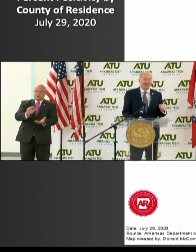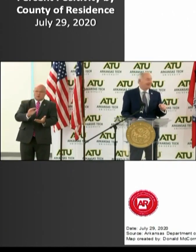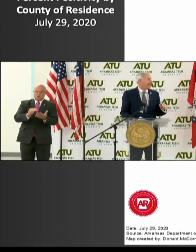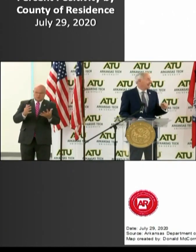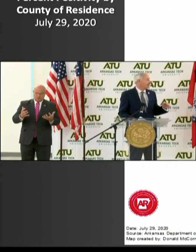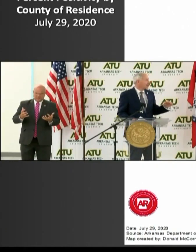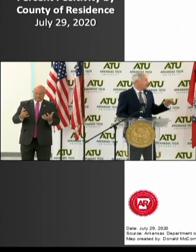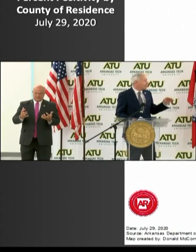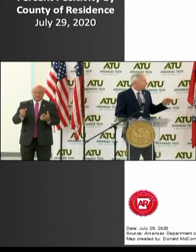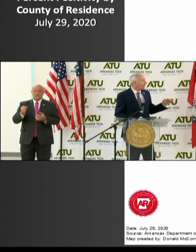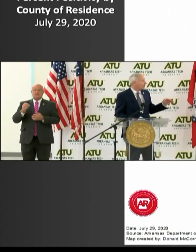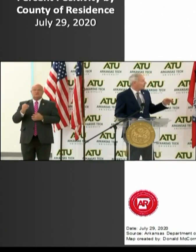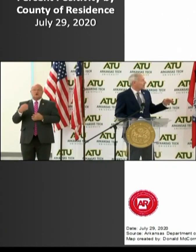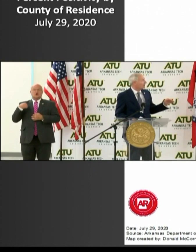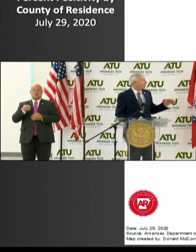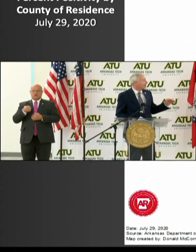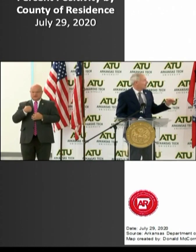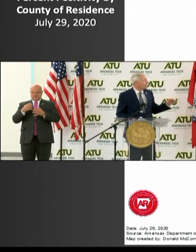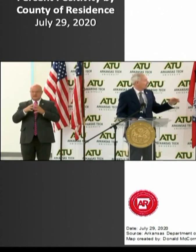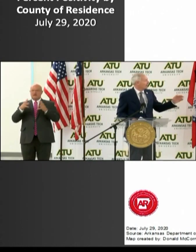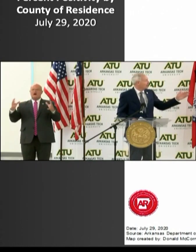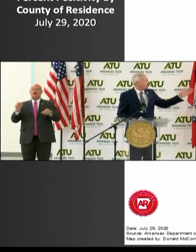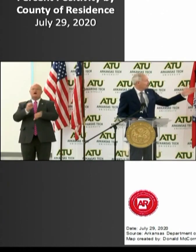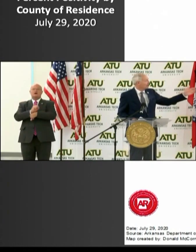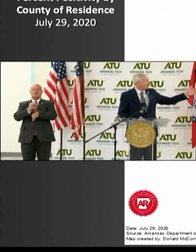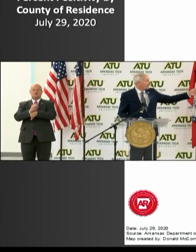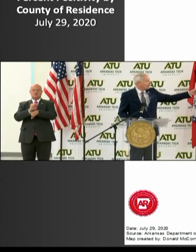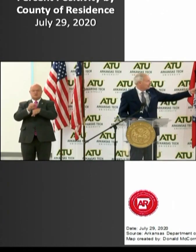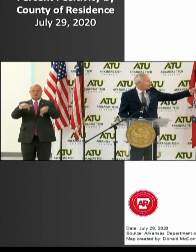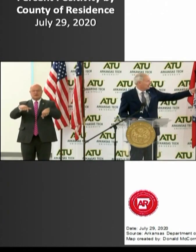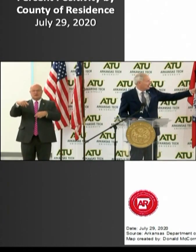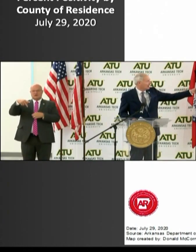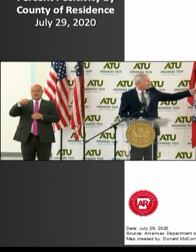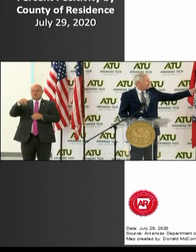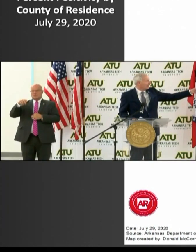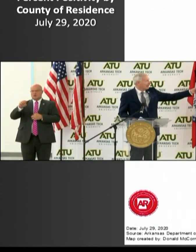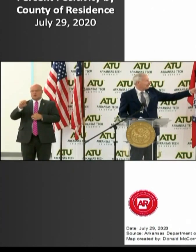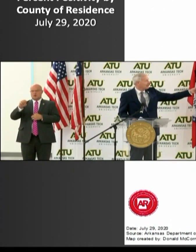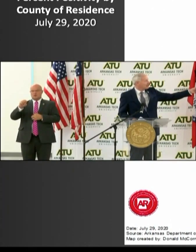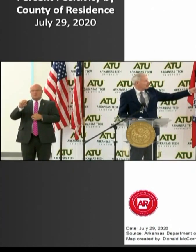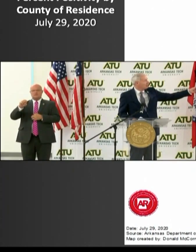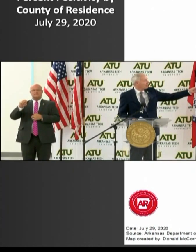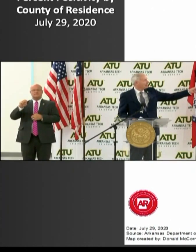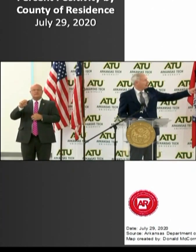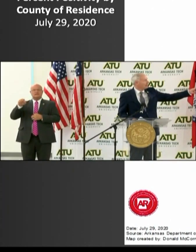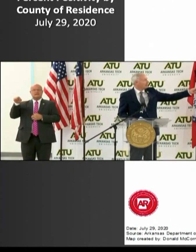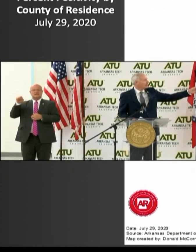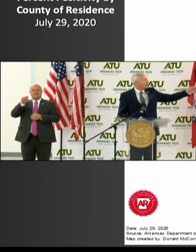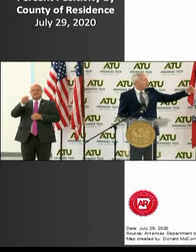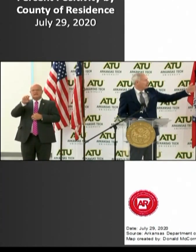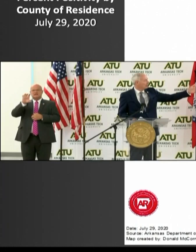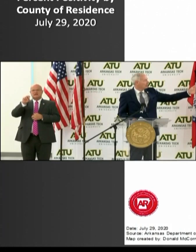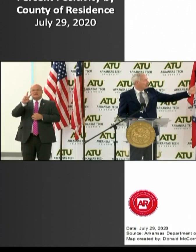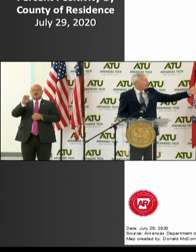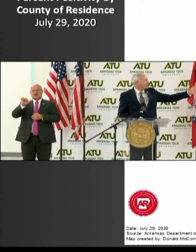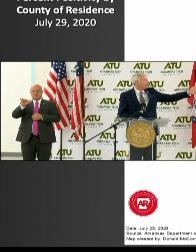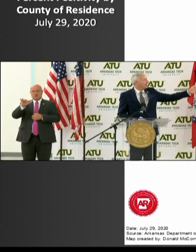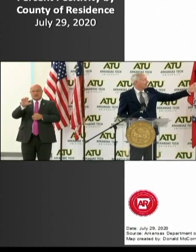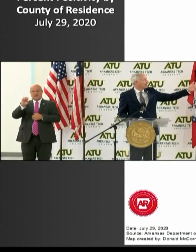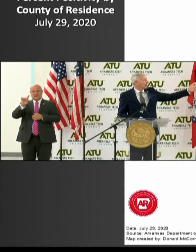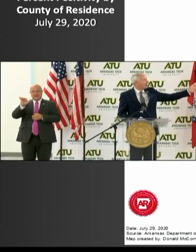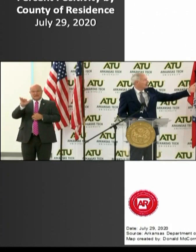that. And so we've got work to do. You look down the road in Conway County, it's 2.3% growth